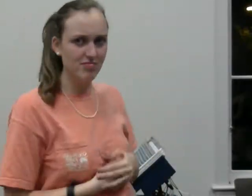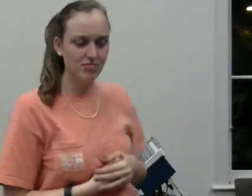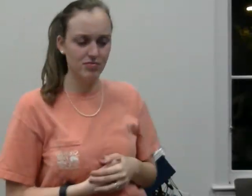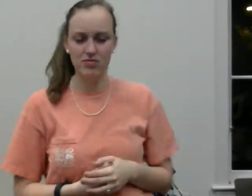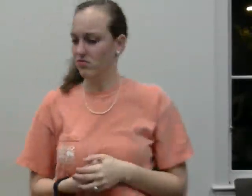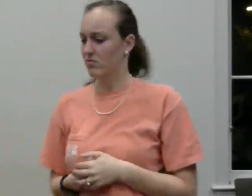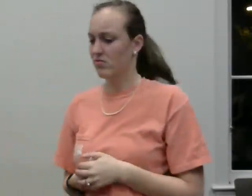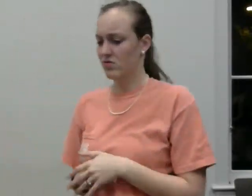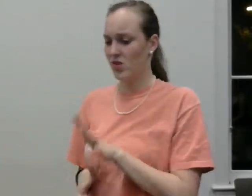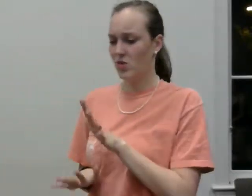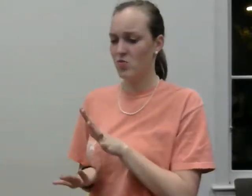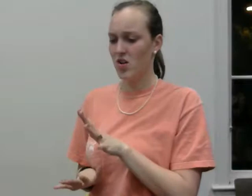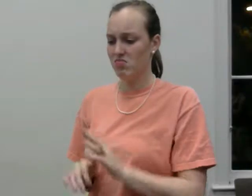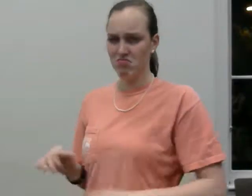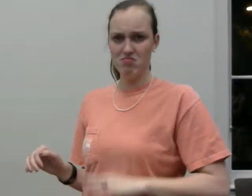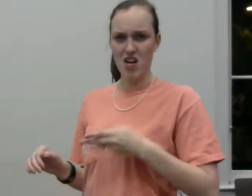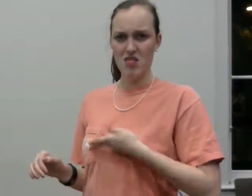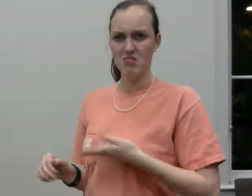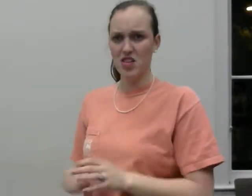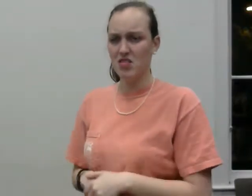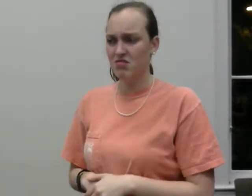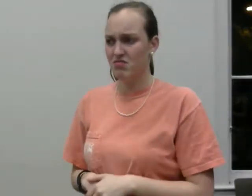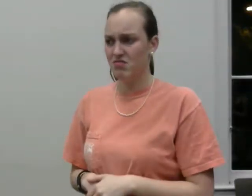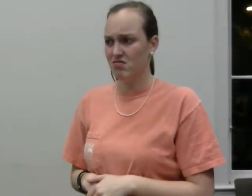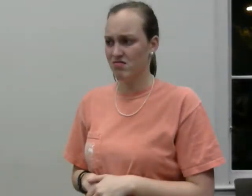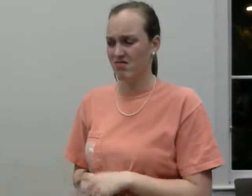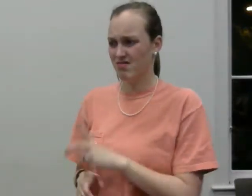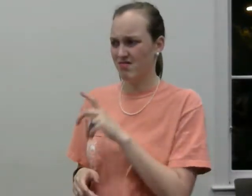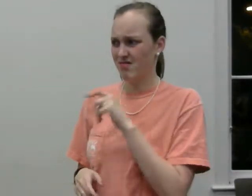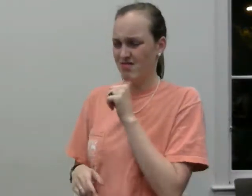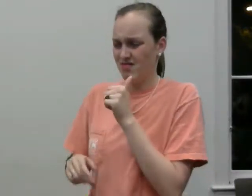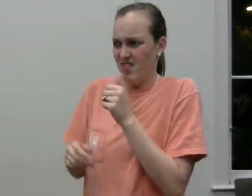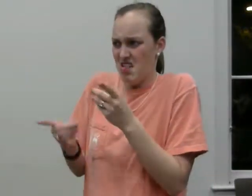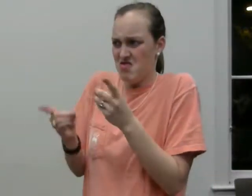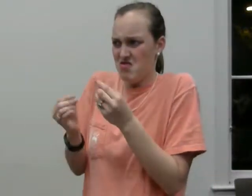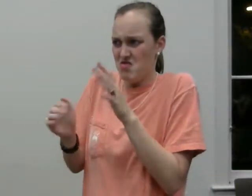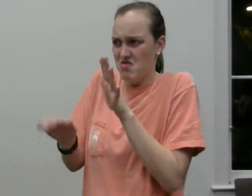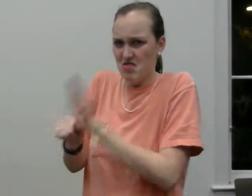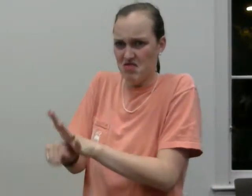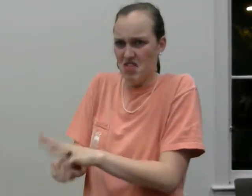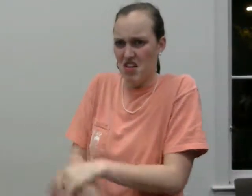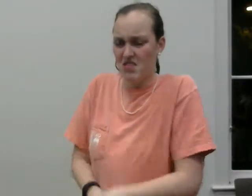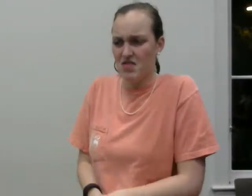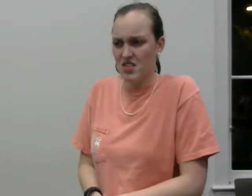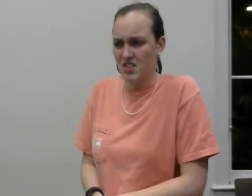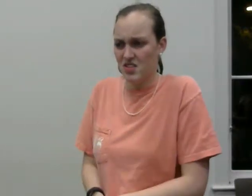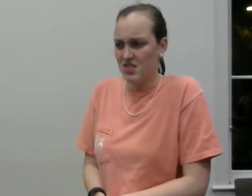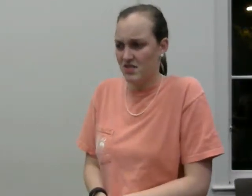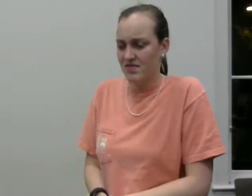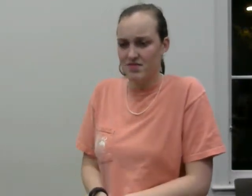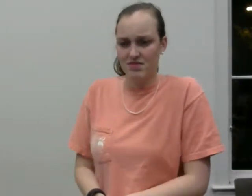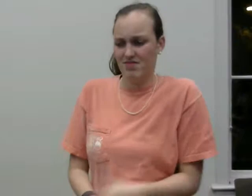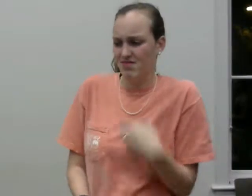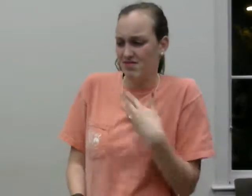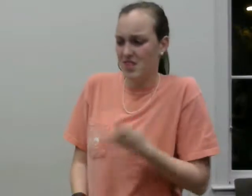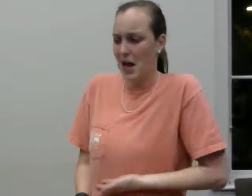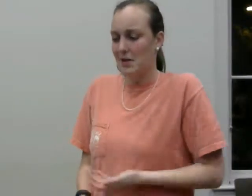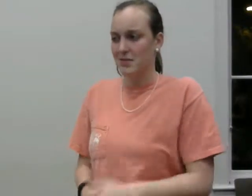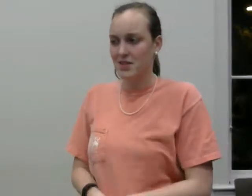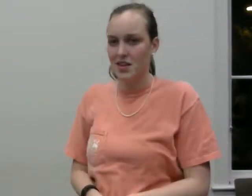whoa, hey, you know your role, all right? Don't just do what you think you can do, right? So it upset the British government. It's kind of the seeds of our conflict.